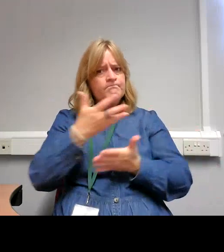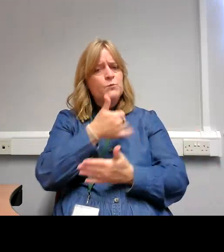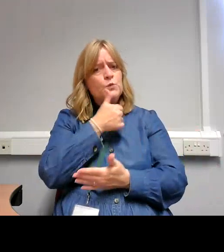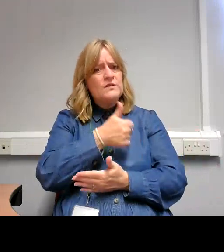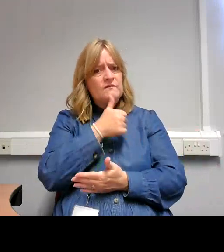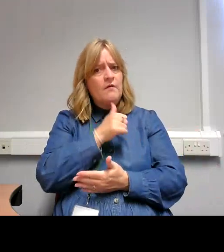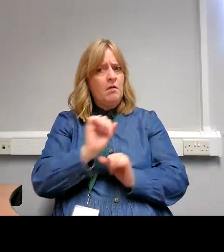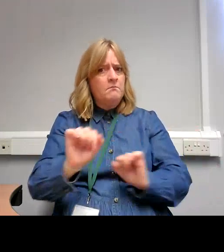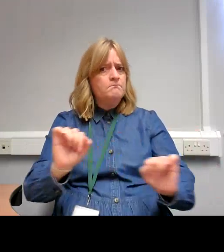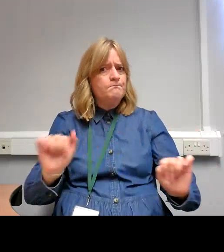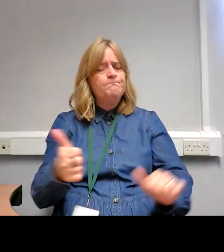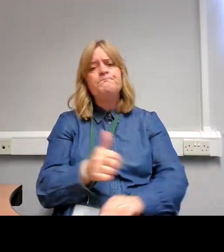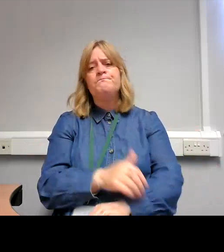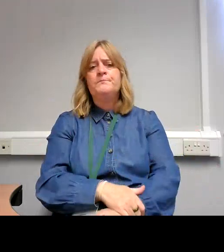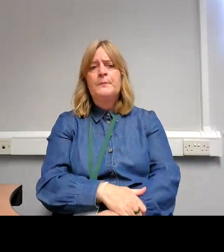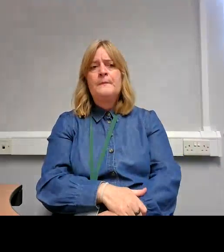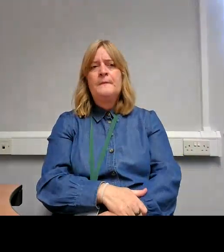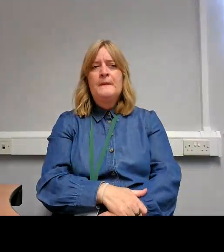everybody.